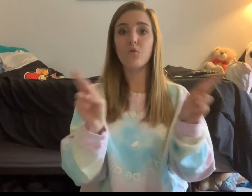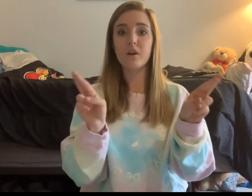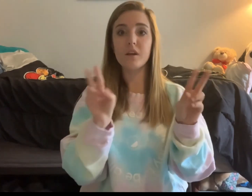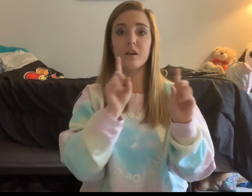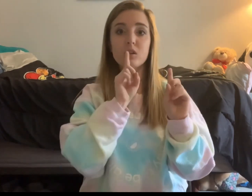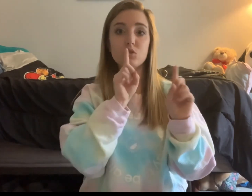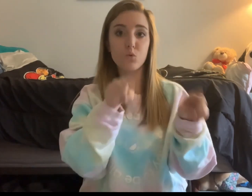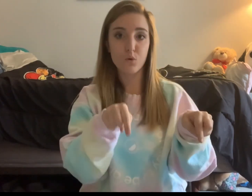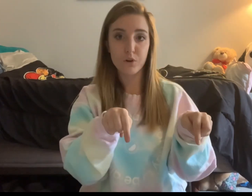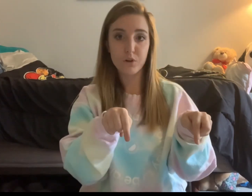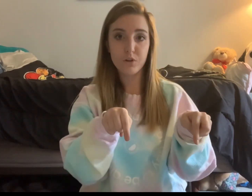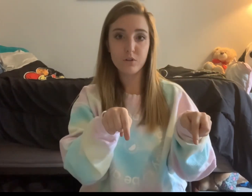ready to order.